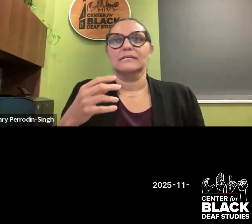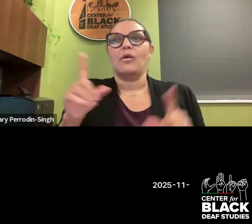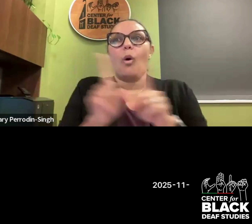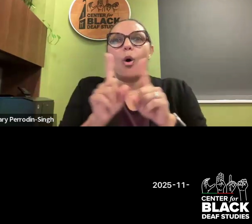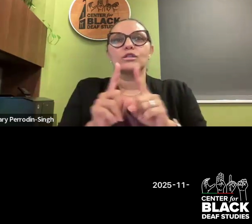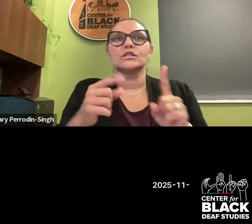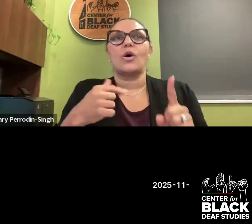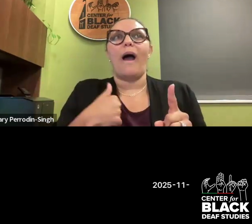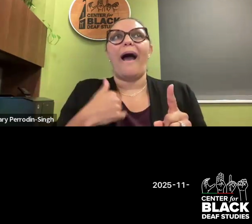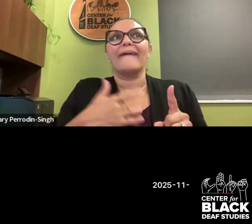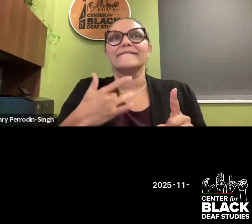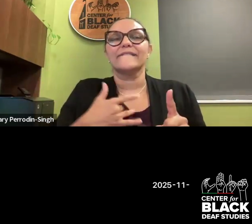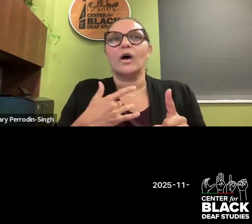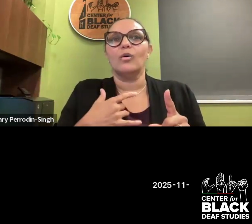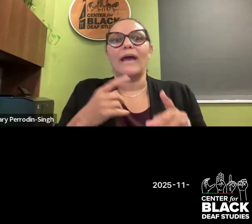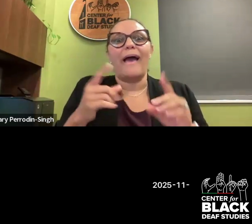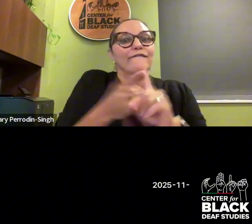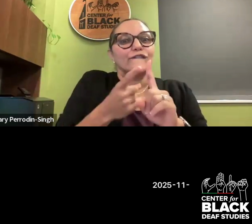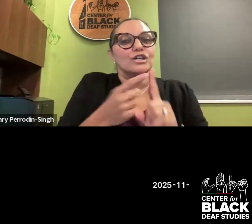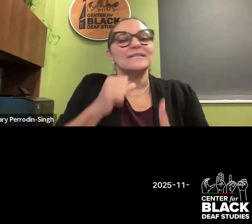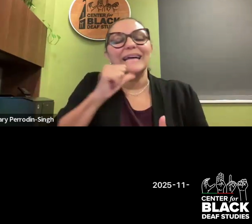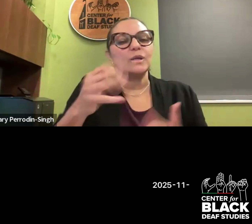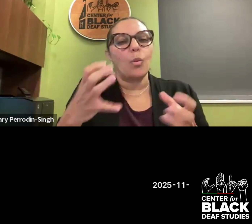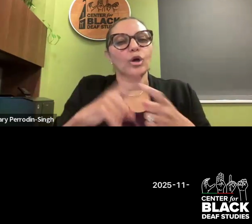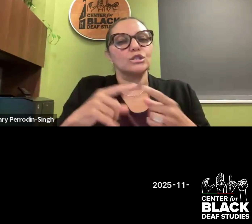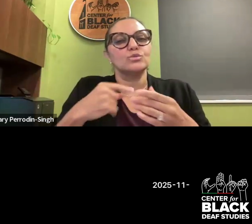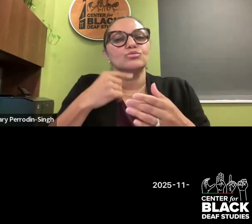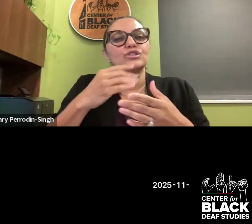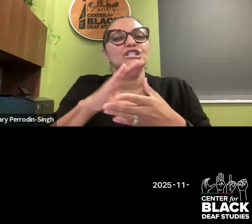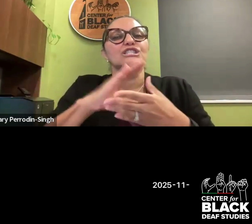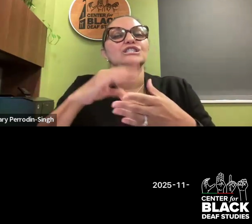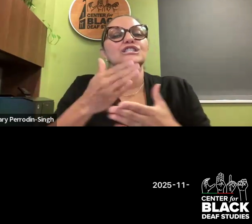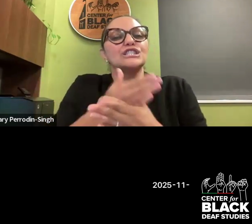It's inspired me. How was it inspired? Because it's definitely inspired me a lot.